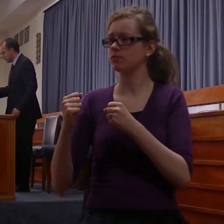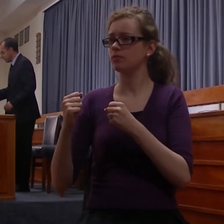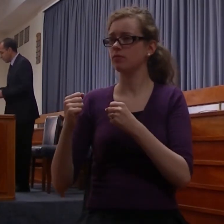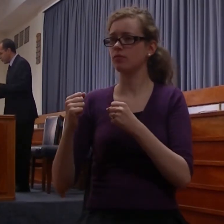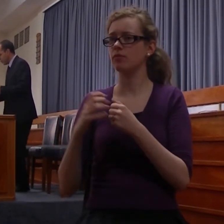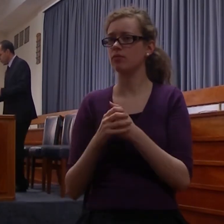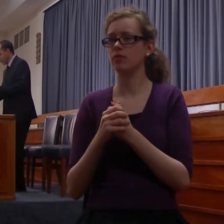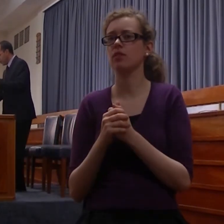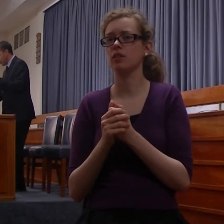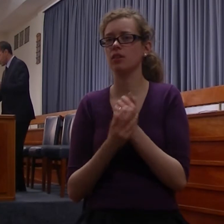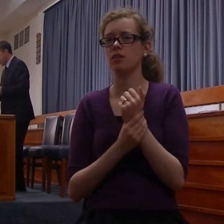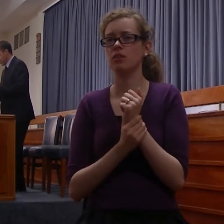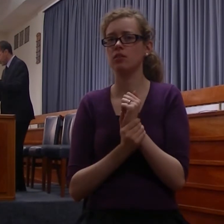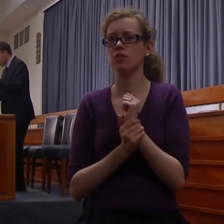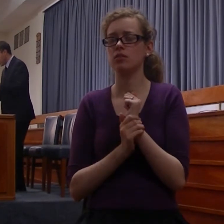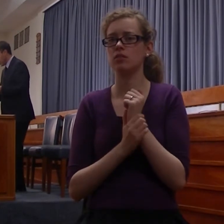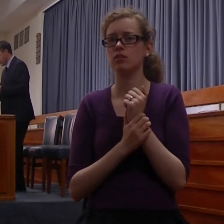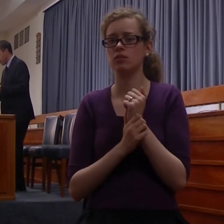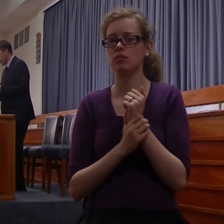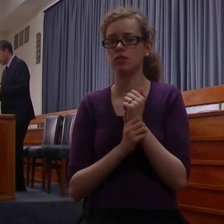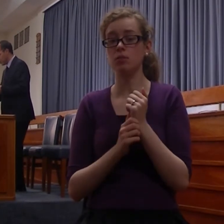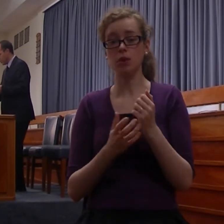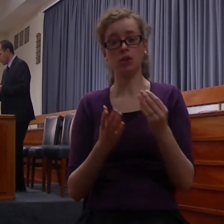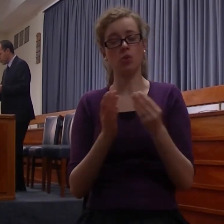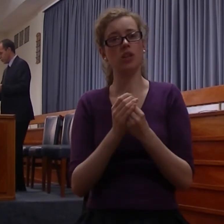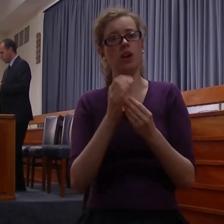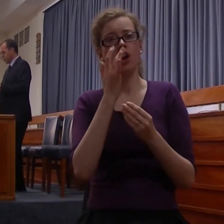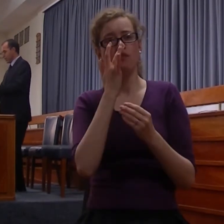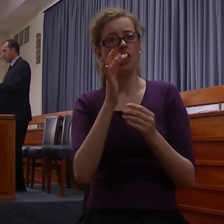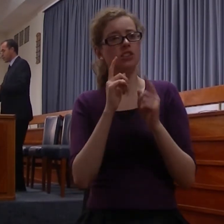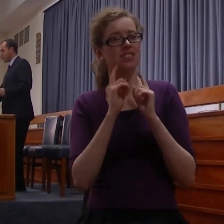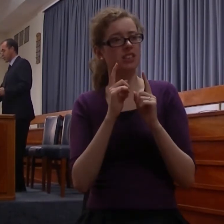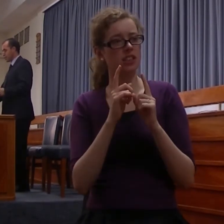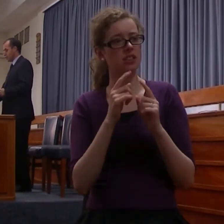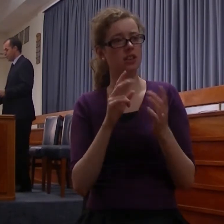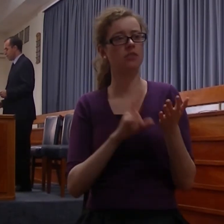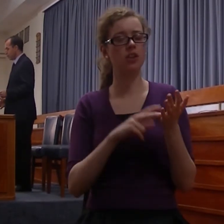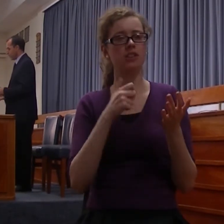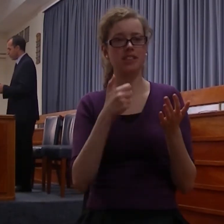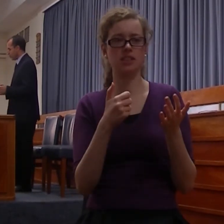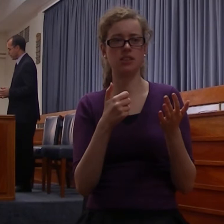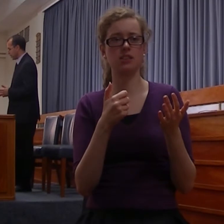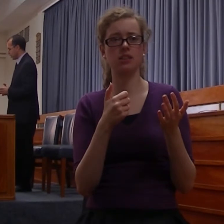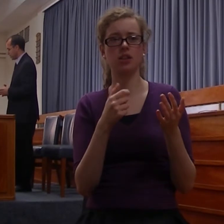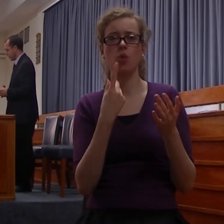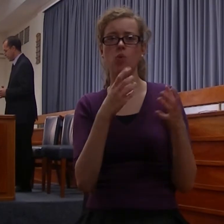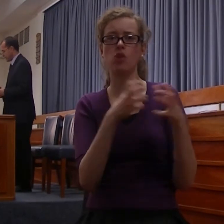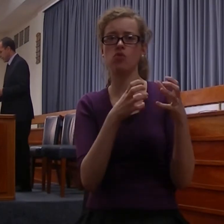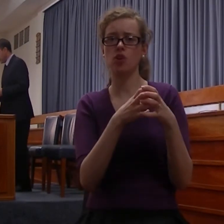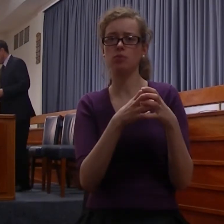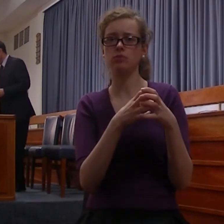that indeed they stand with the Lord and they stand for the Lord. But among the people,